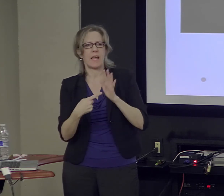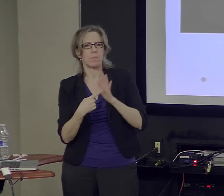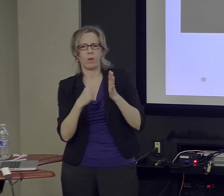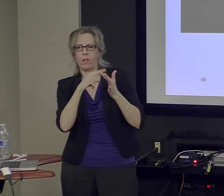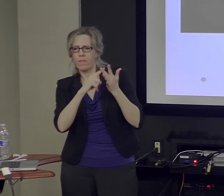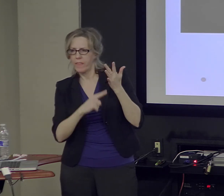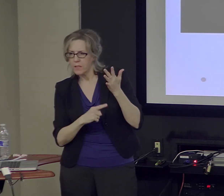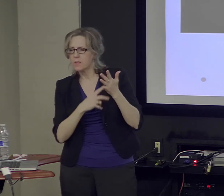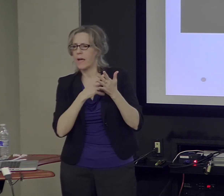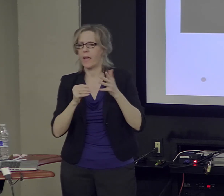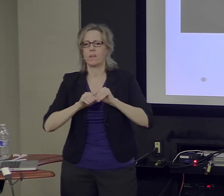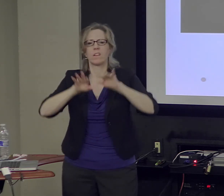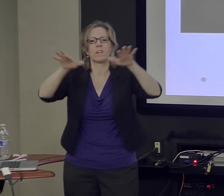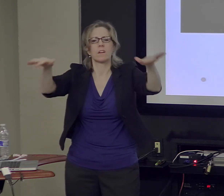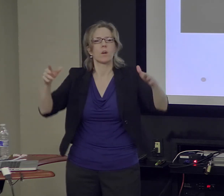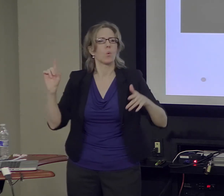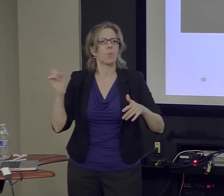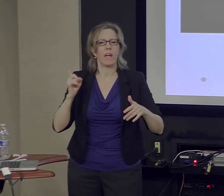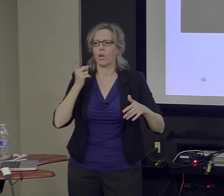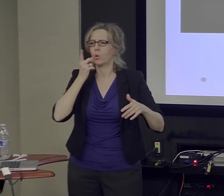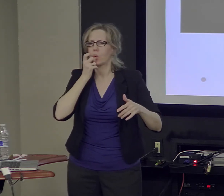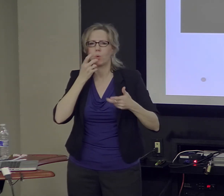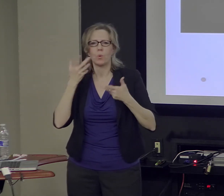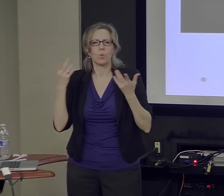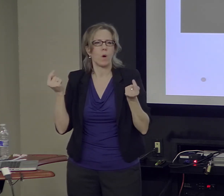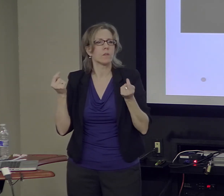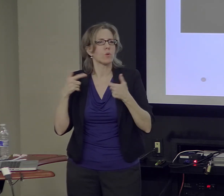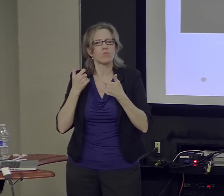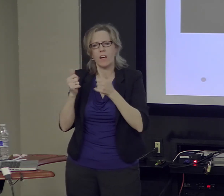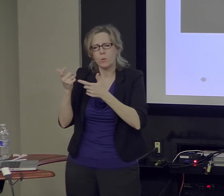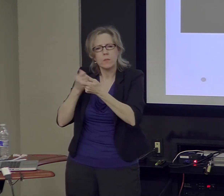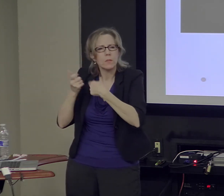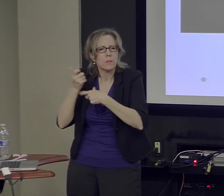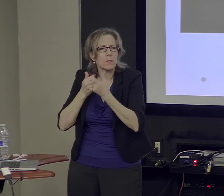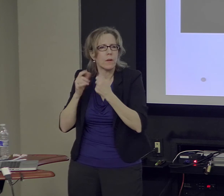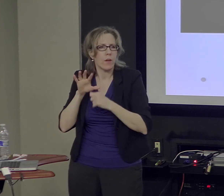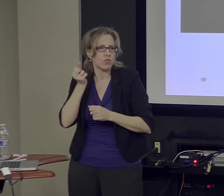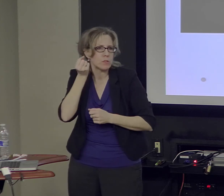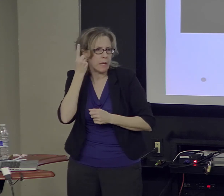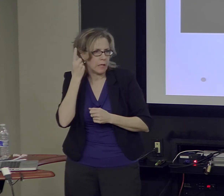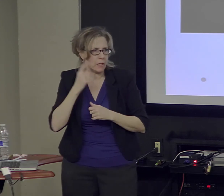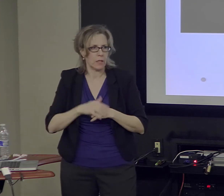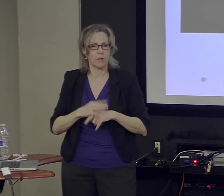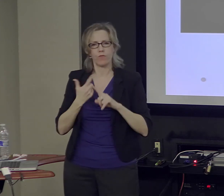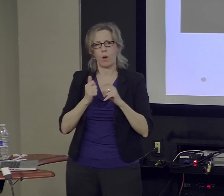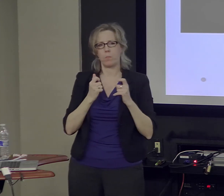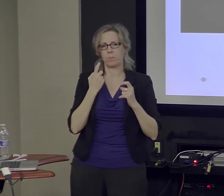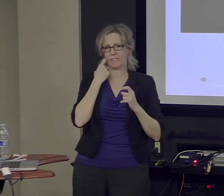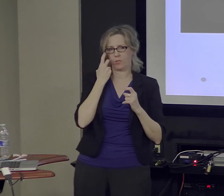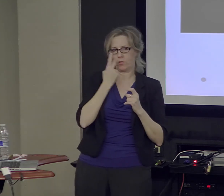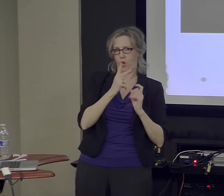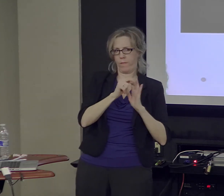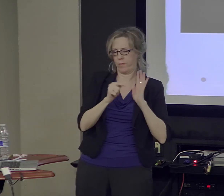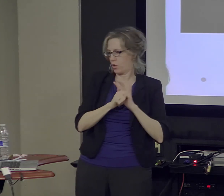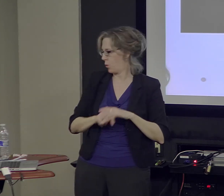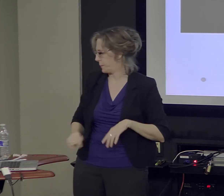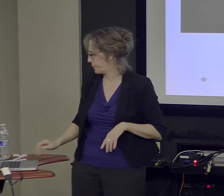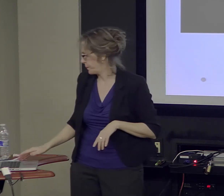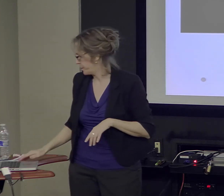knew that this person was talking about a box, but I asked what was in the box, what was coming out of the box. I really wanted to